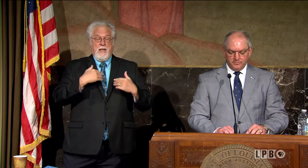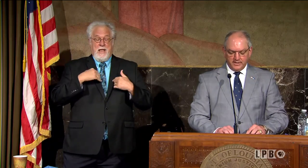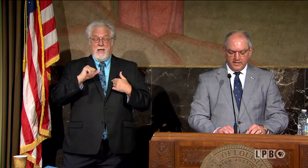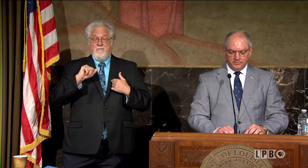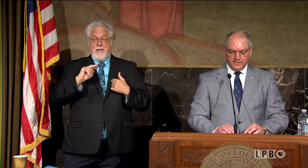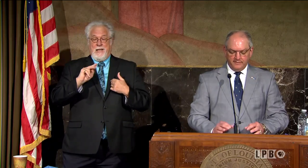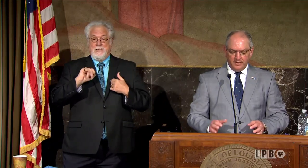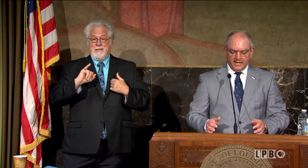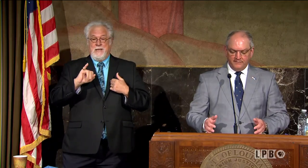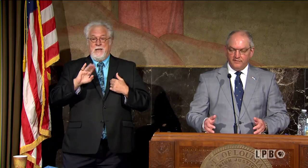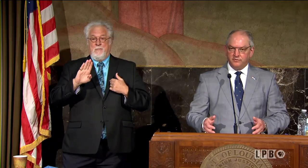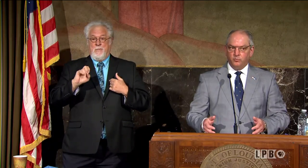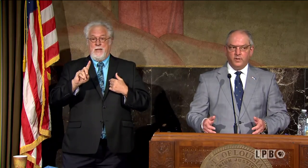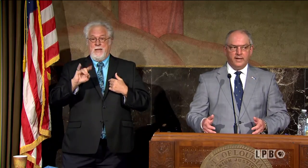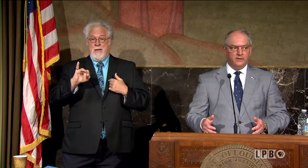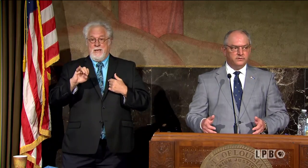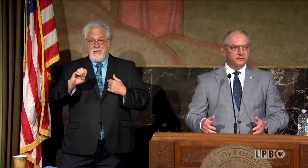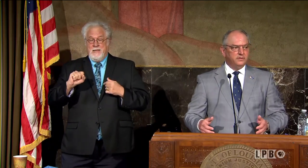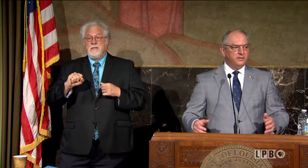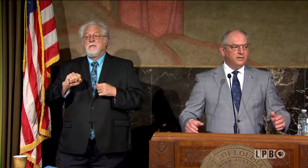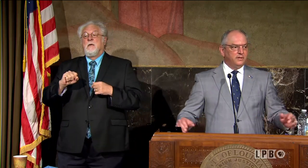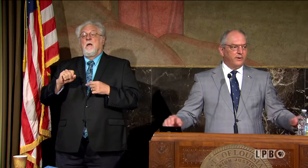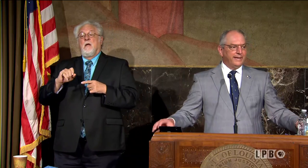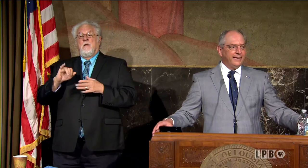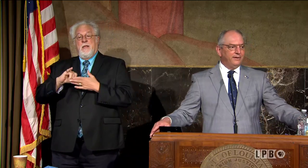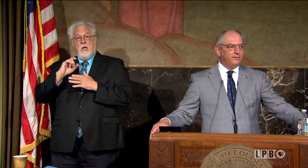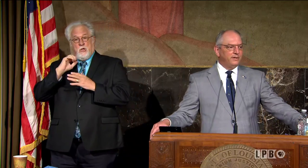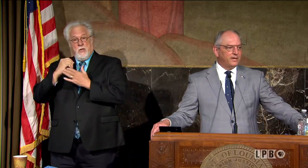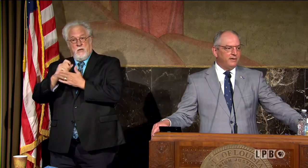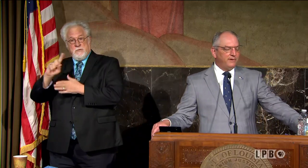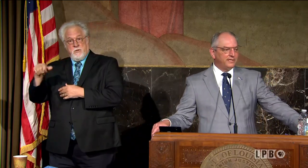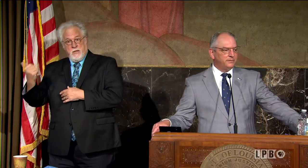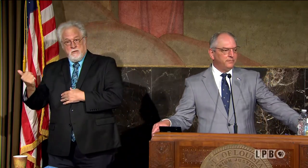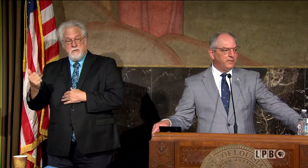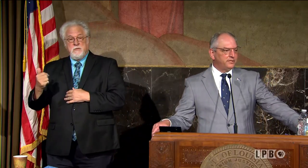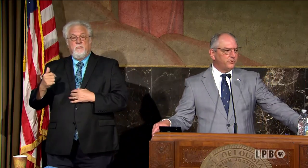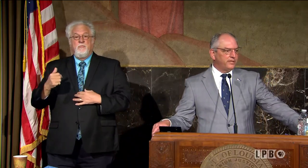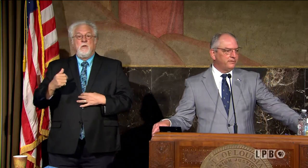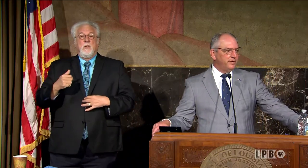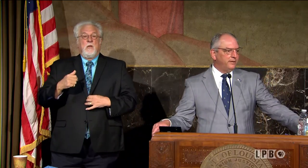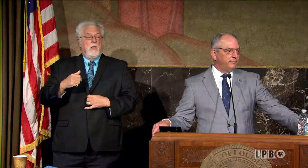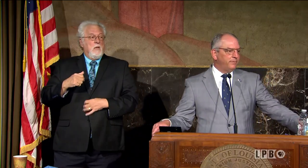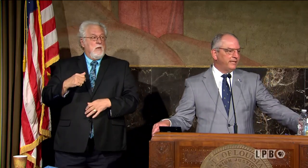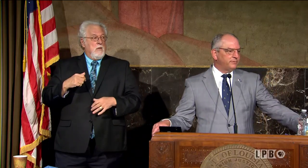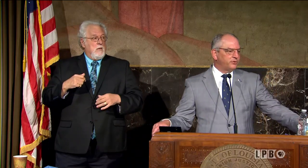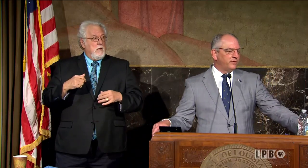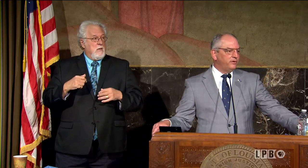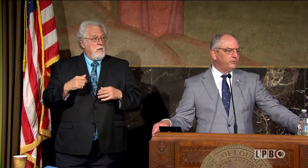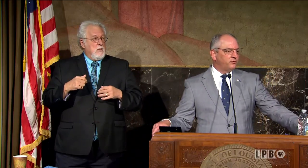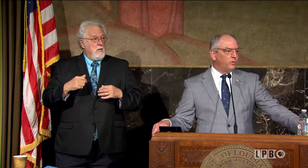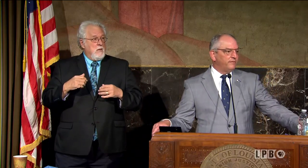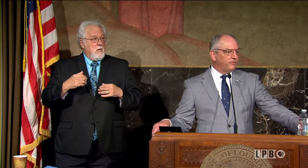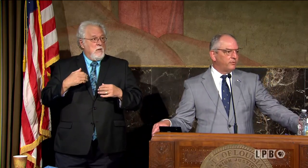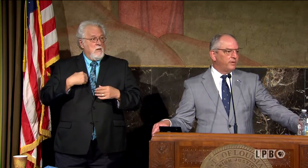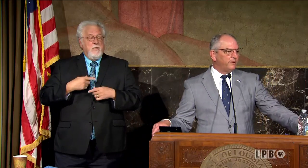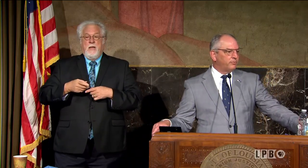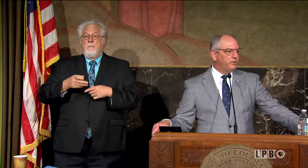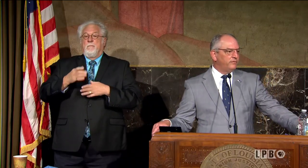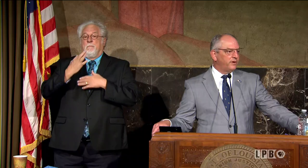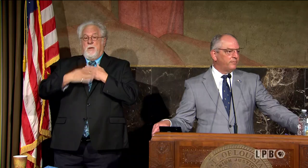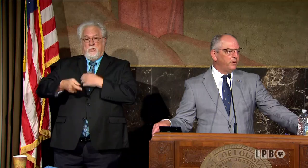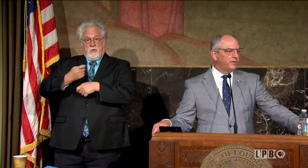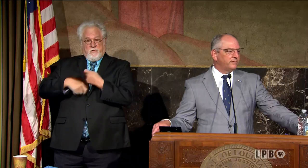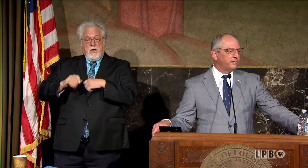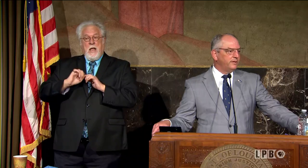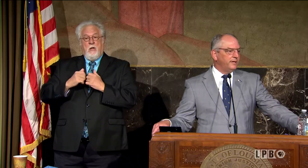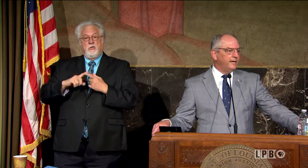Your plasma could help save the life of someone else. Right now, convalescent blood plasma transfusion is one of 3